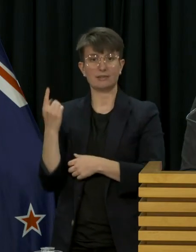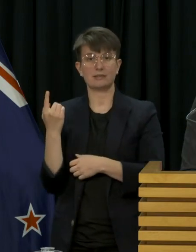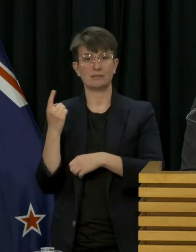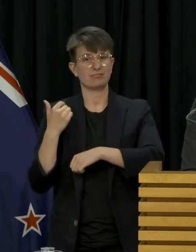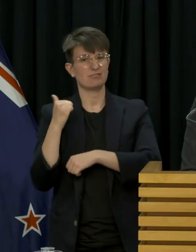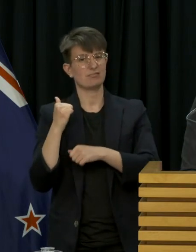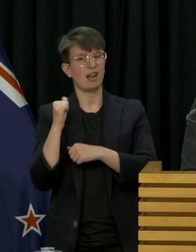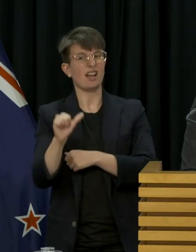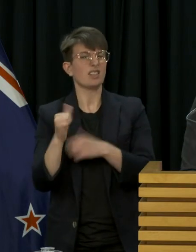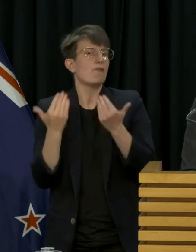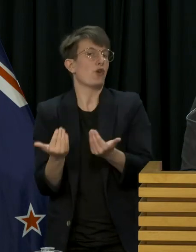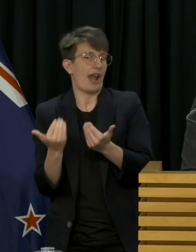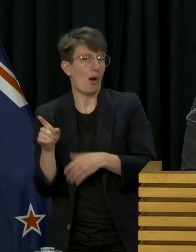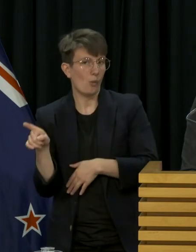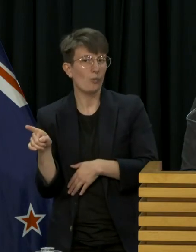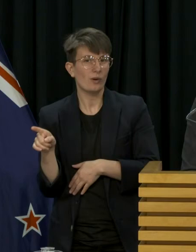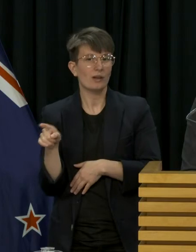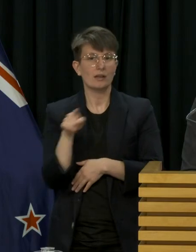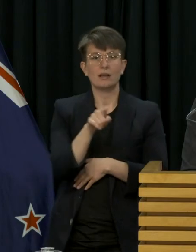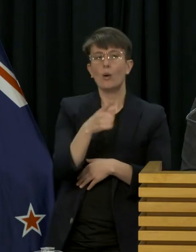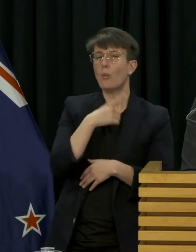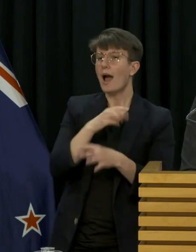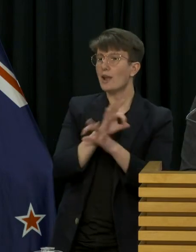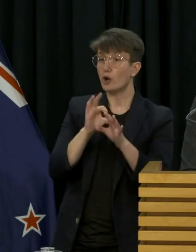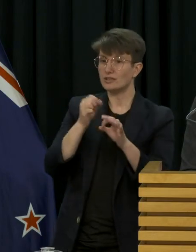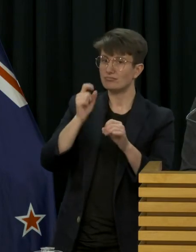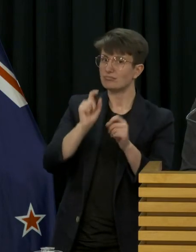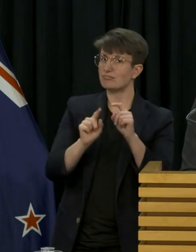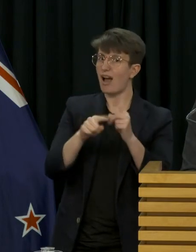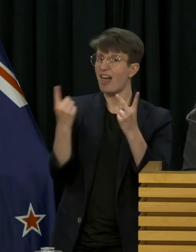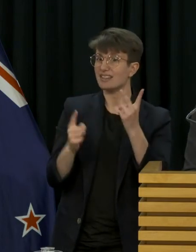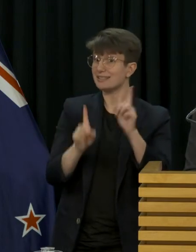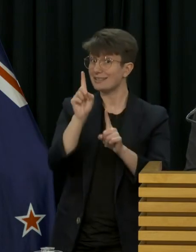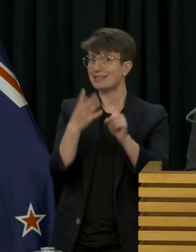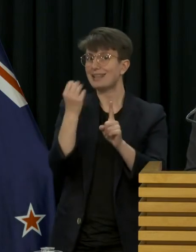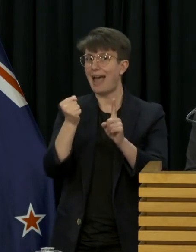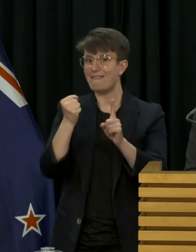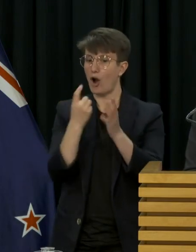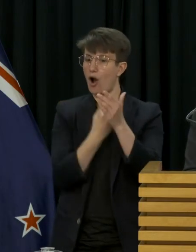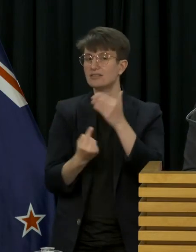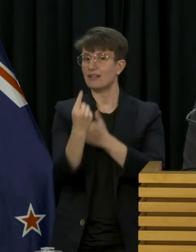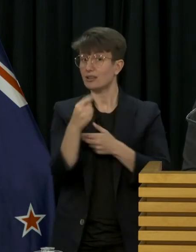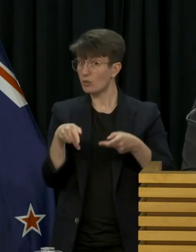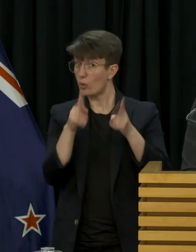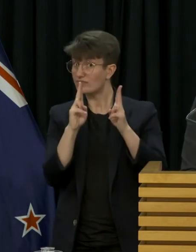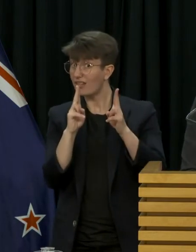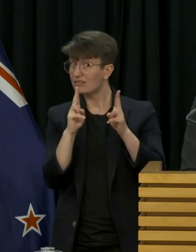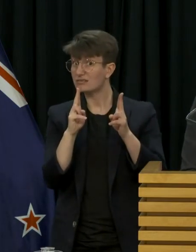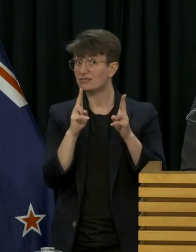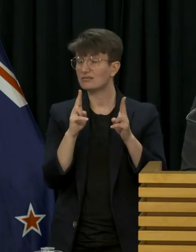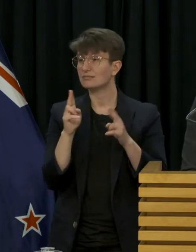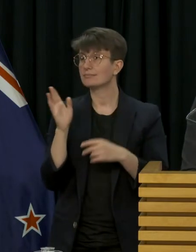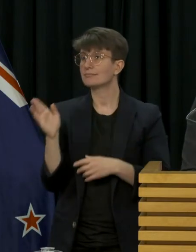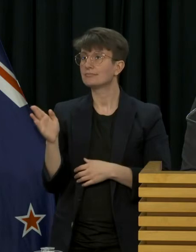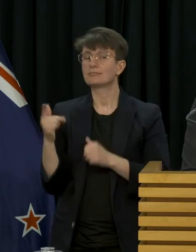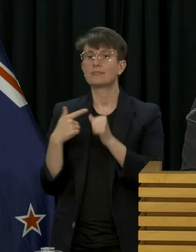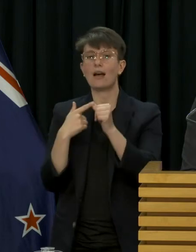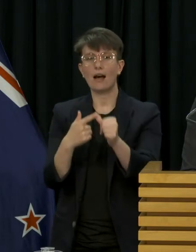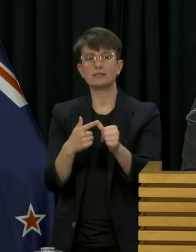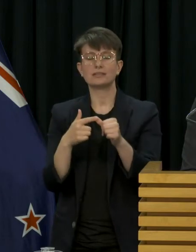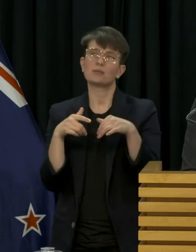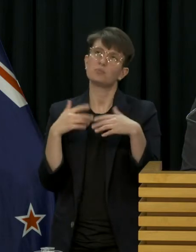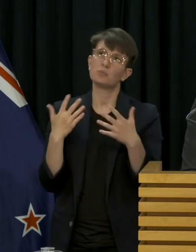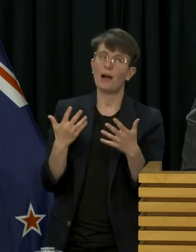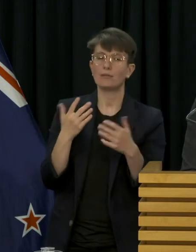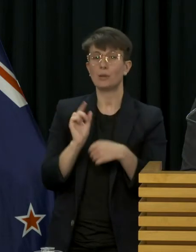go everywhere that has MIQs, for instance? Well, look, as I've said, this is the first decision that we've taken. We will be asking